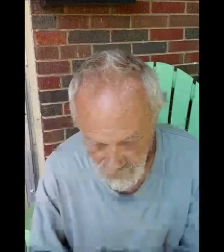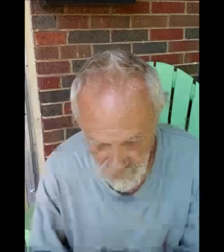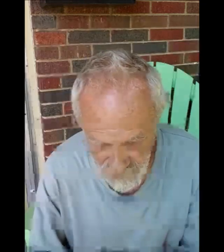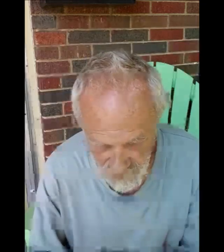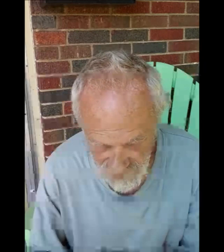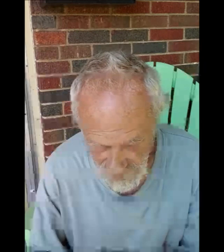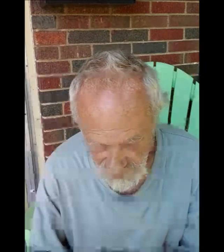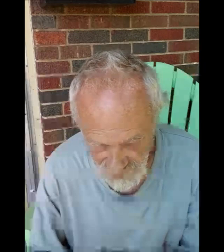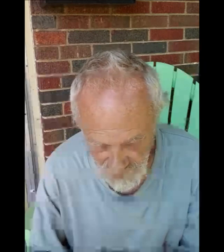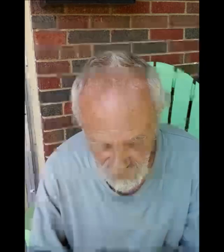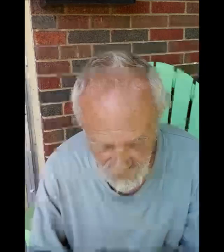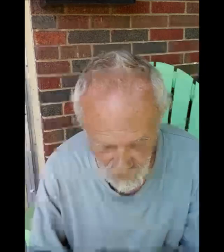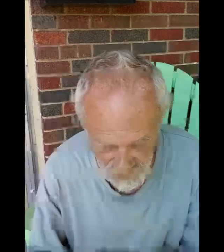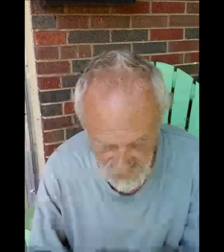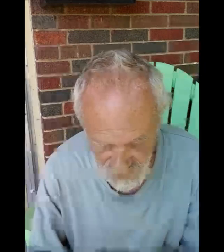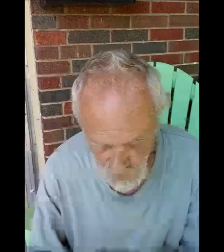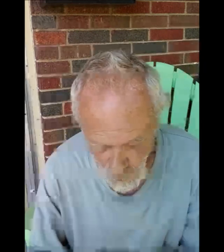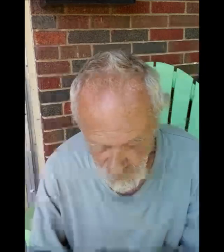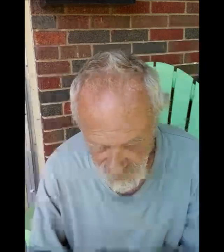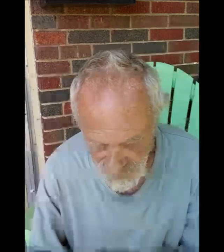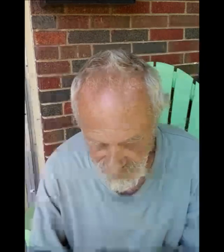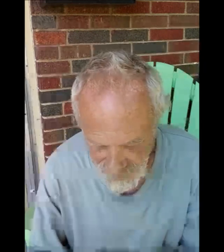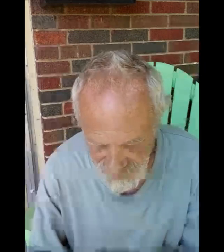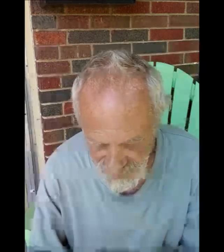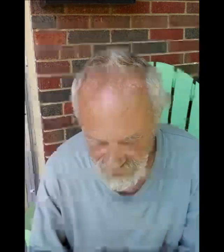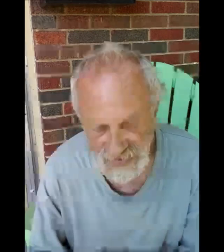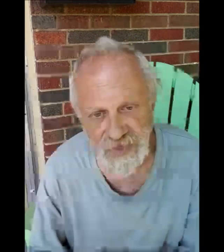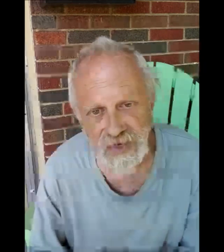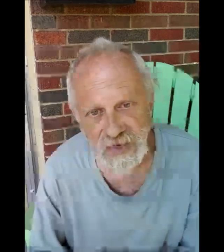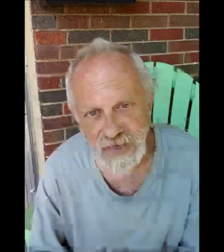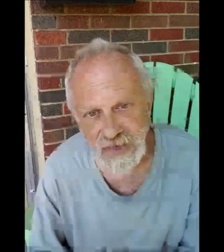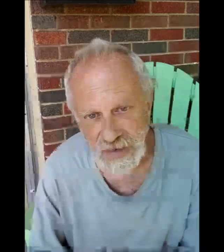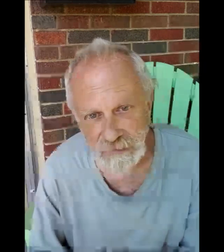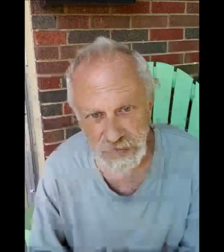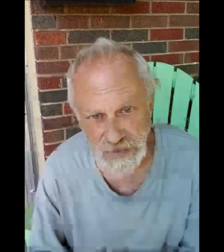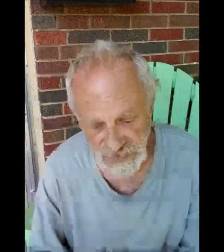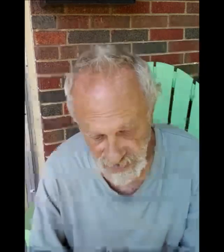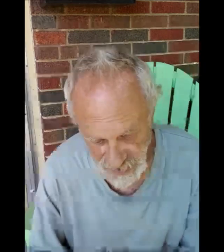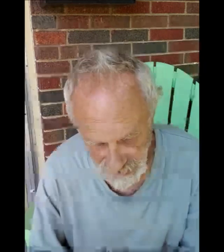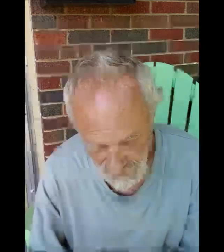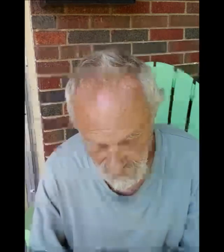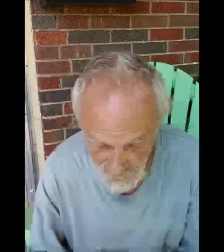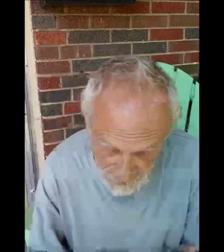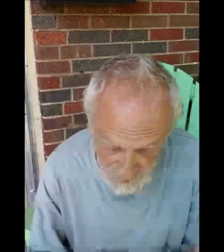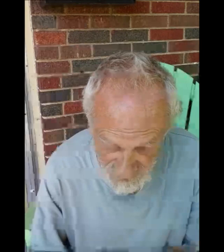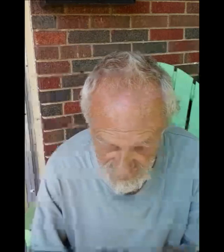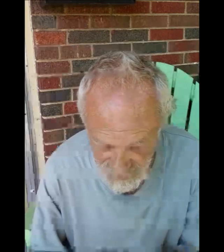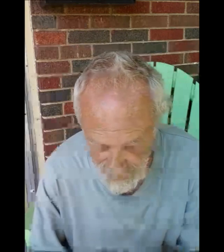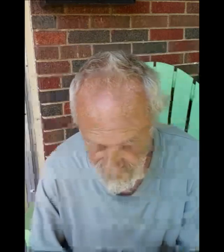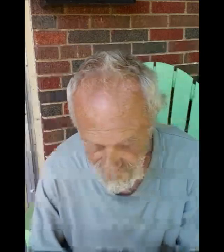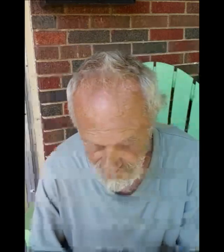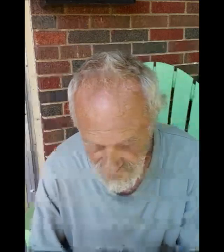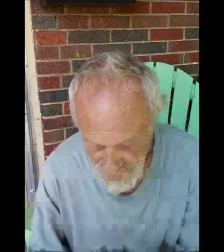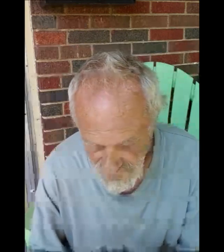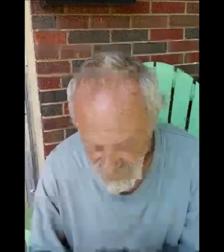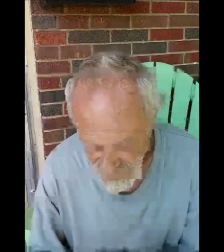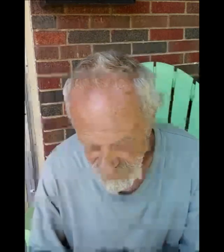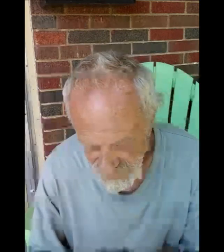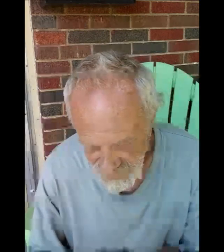this shows that everything within reach is open and easy to see and means day. And night is just the opposite. It is a time